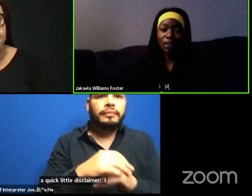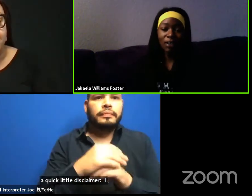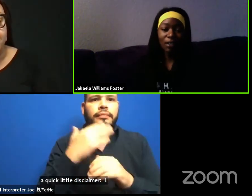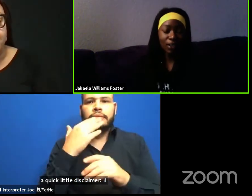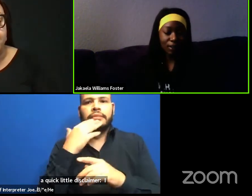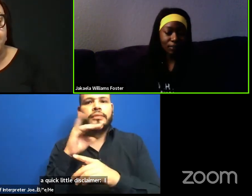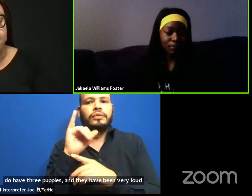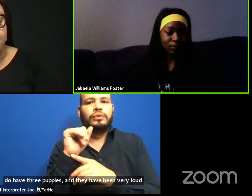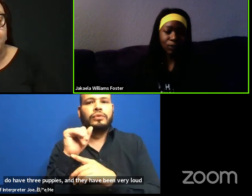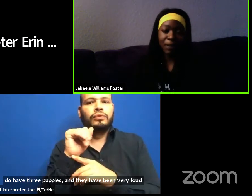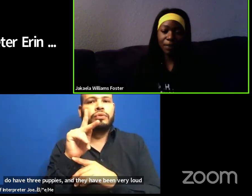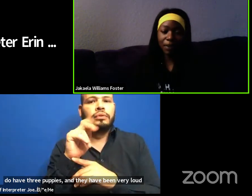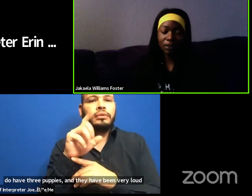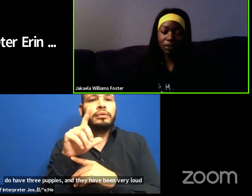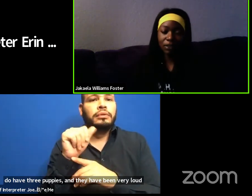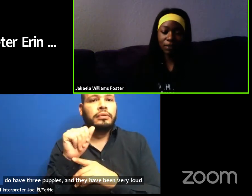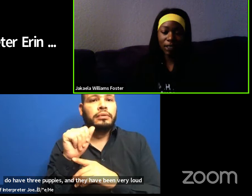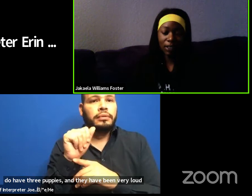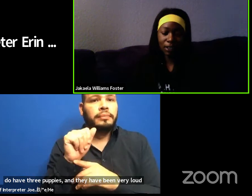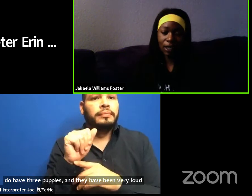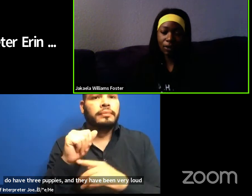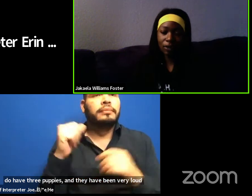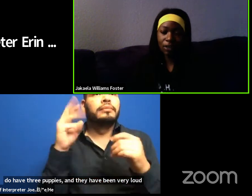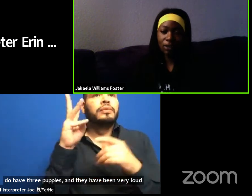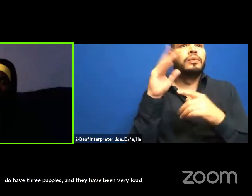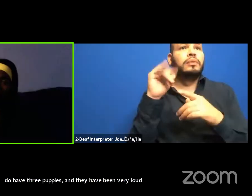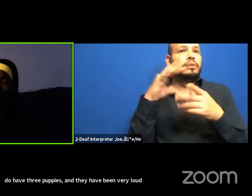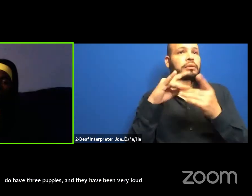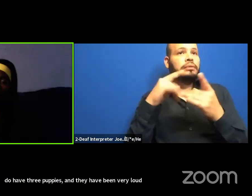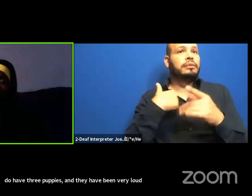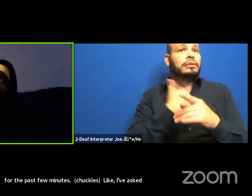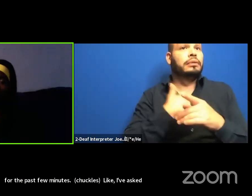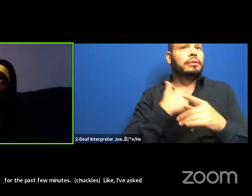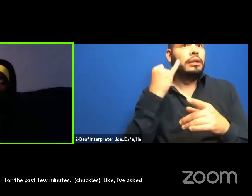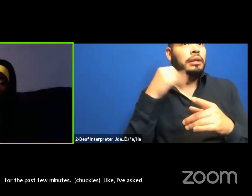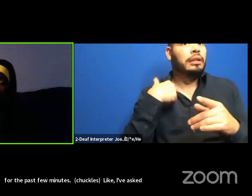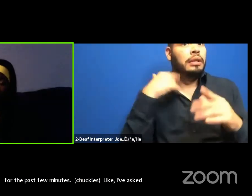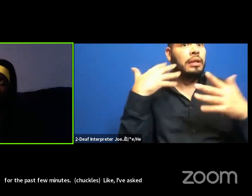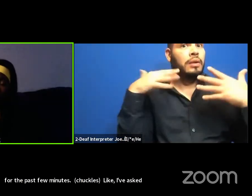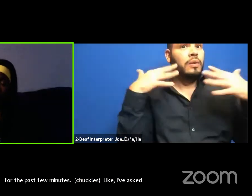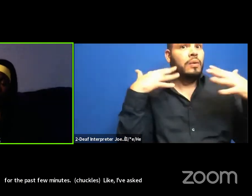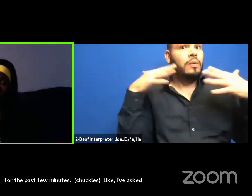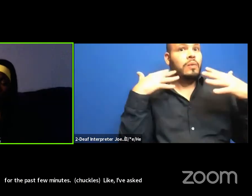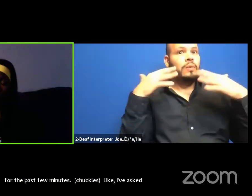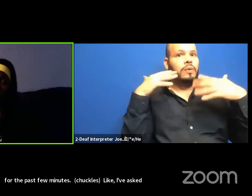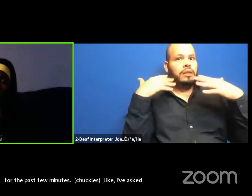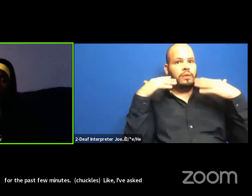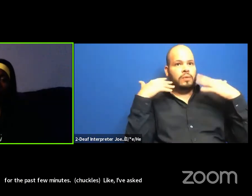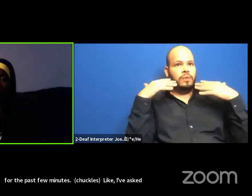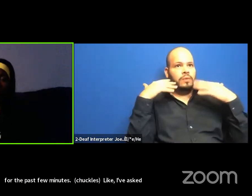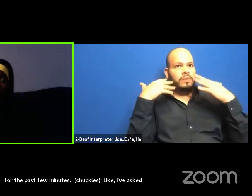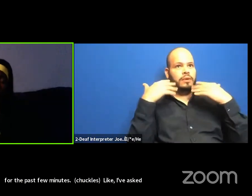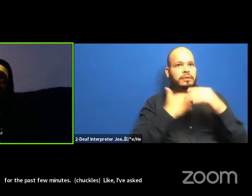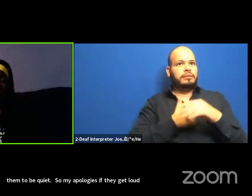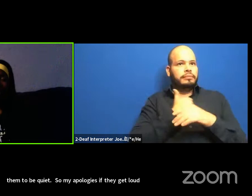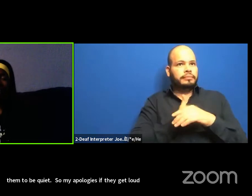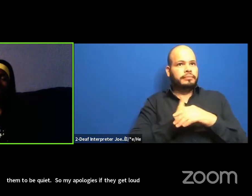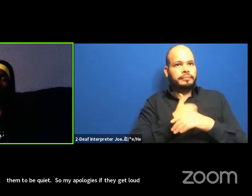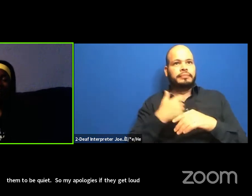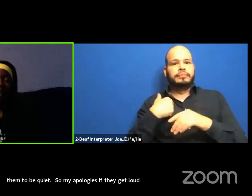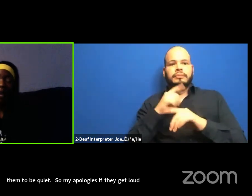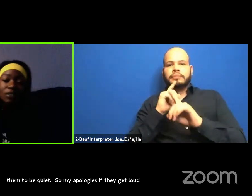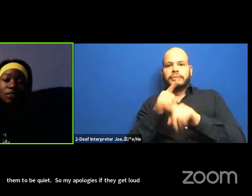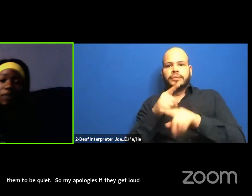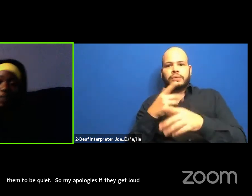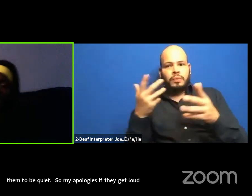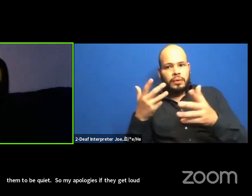quiet. So my apologies if they get loud again. And my answer to this question is, I actually really enjoy